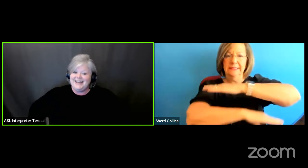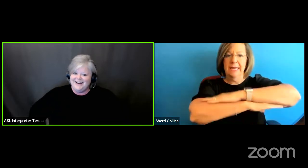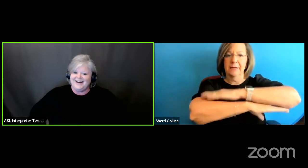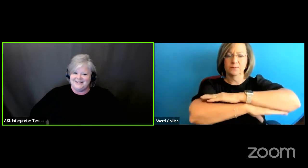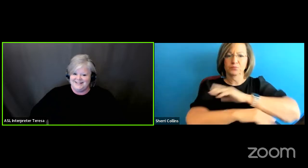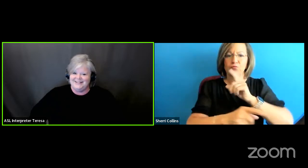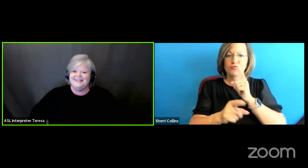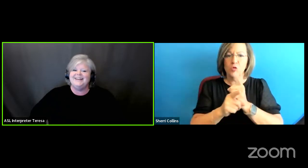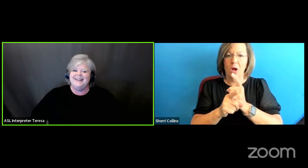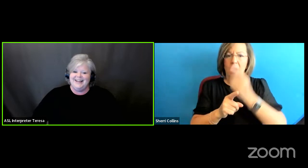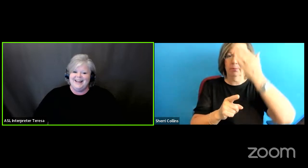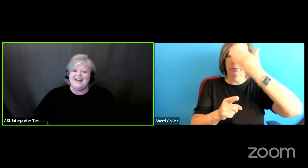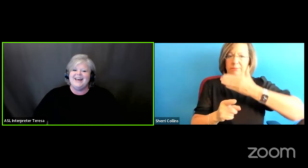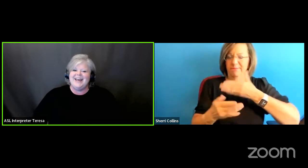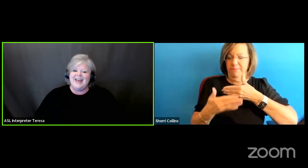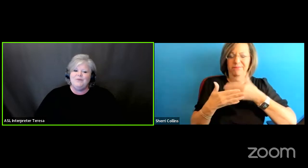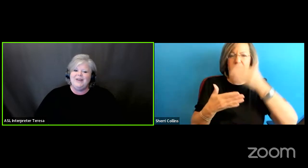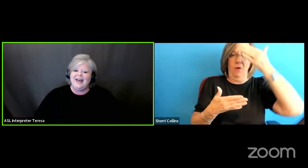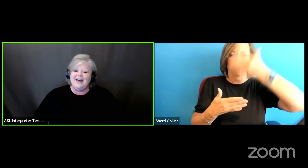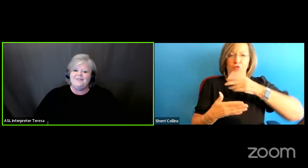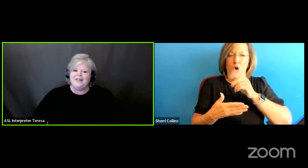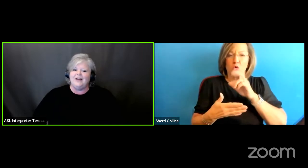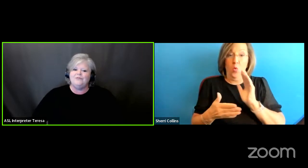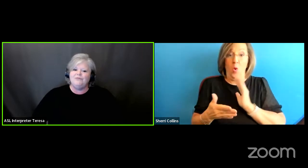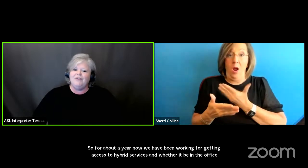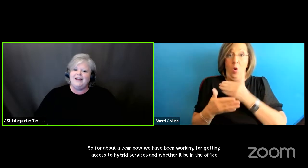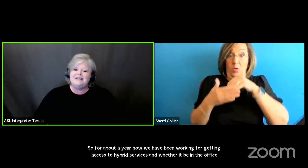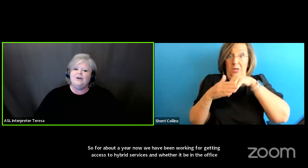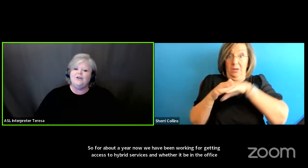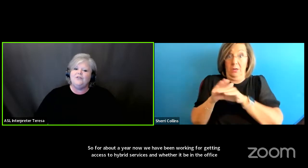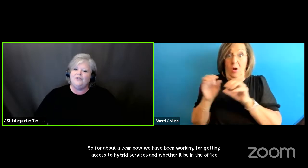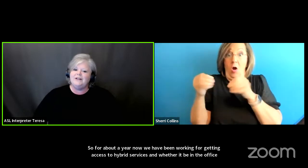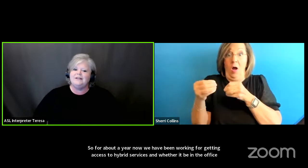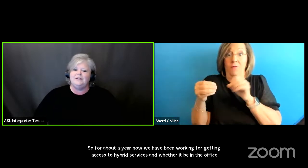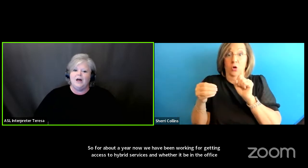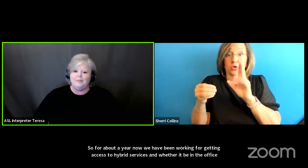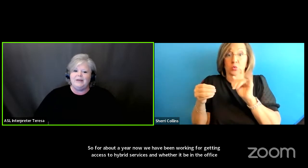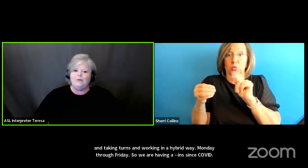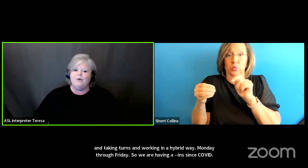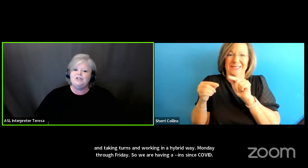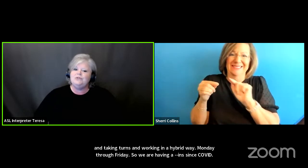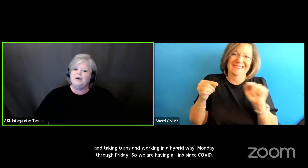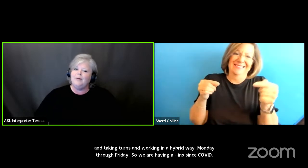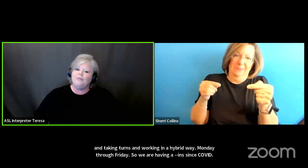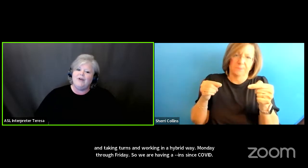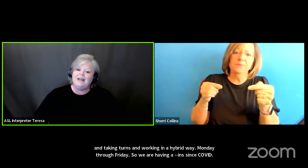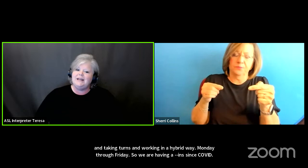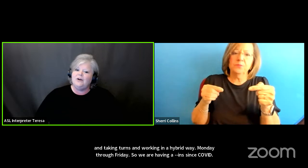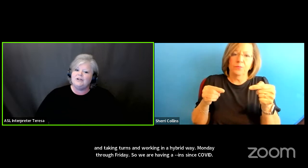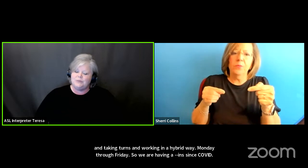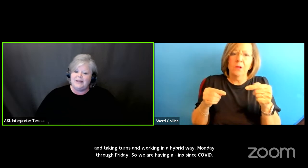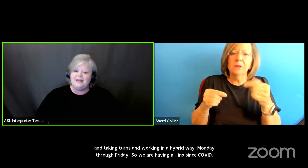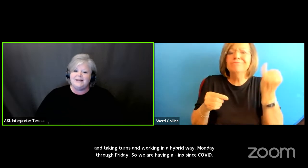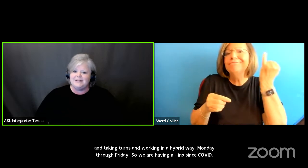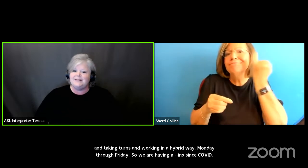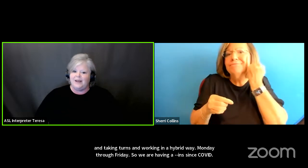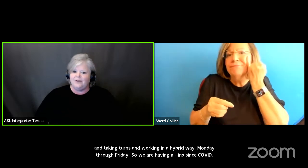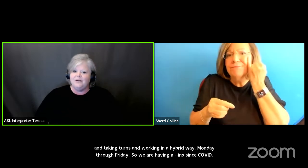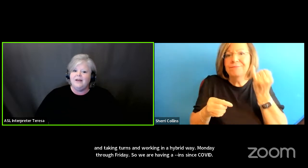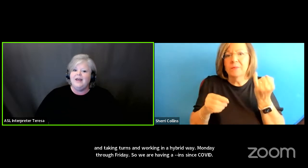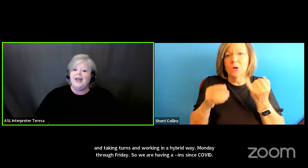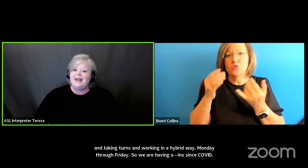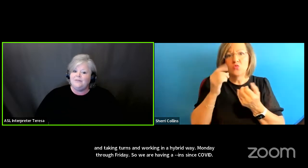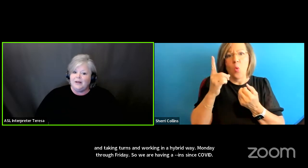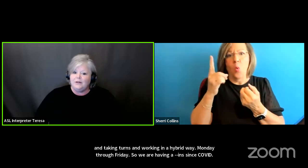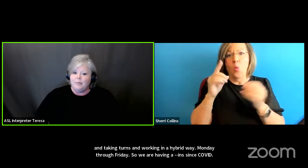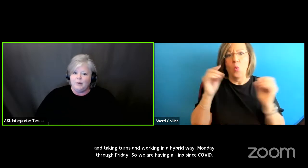a kiosk, and we have that right in our front lobby. Once you come right in our suite, it is